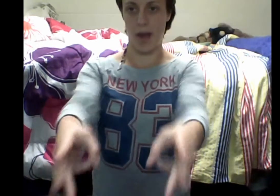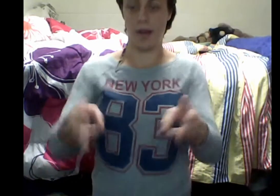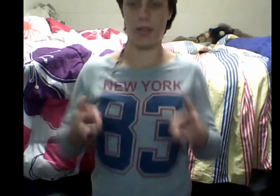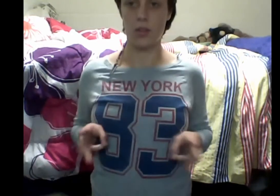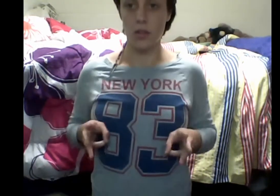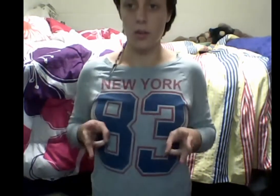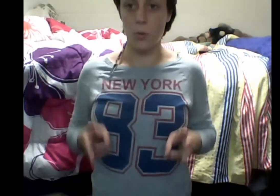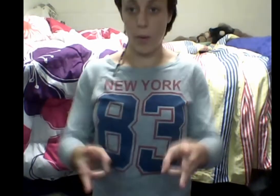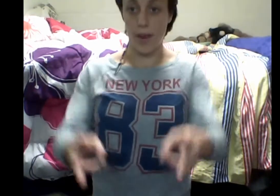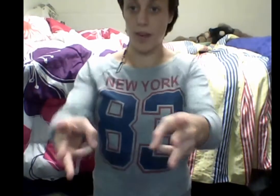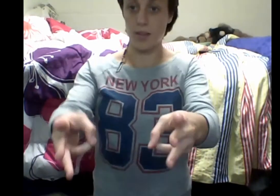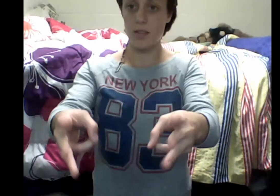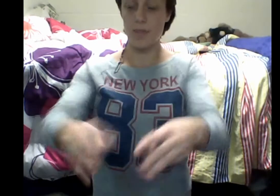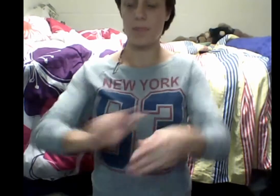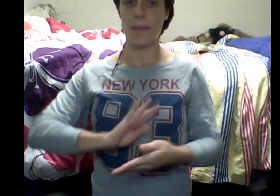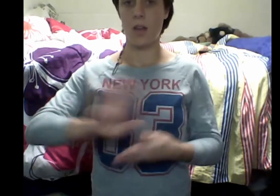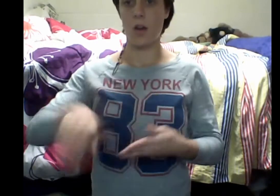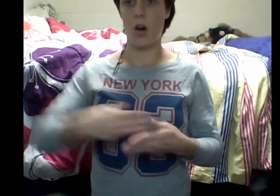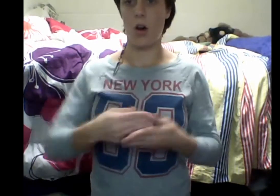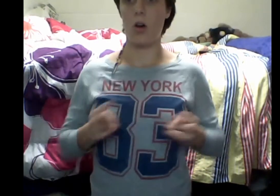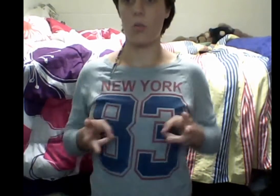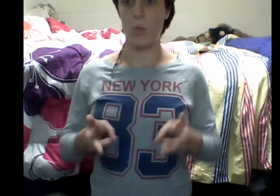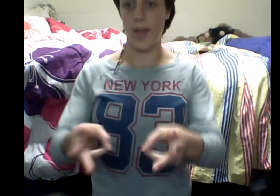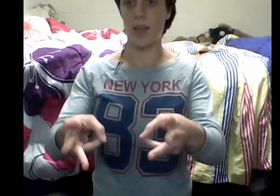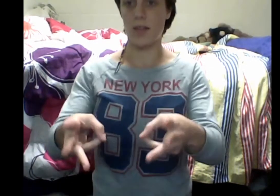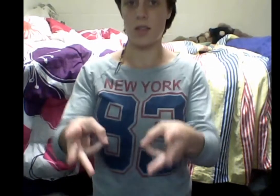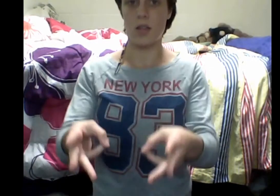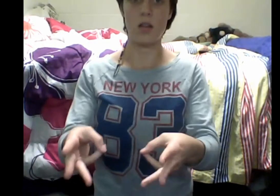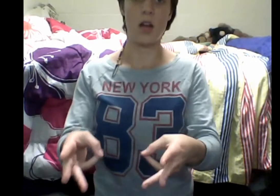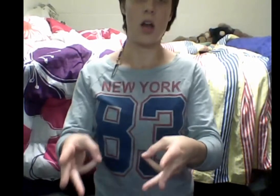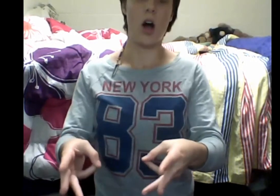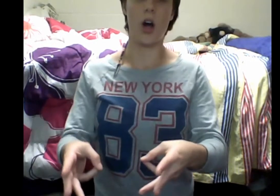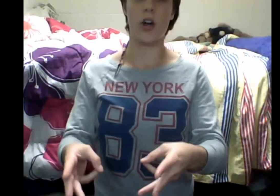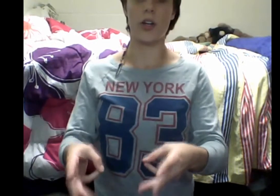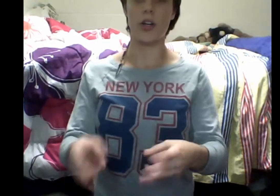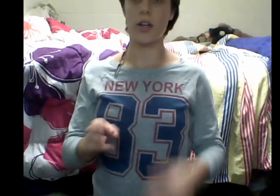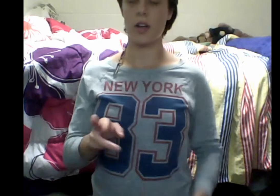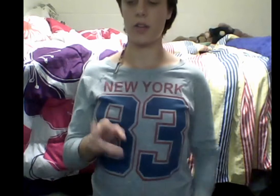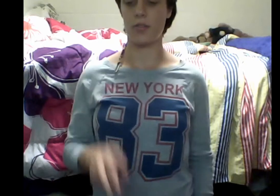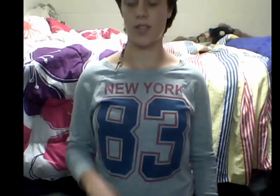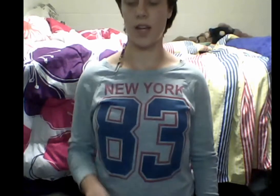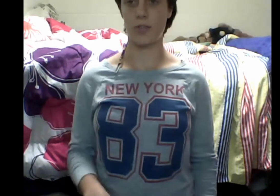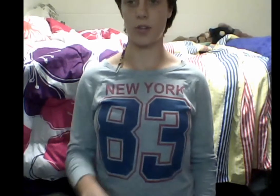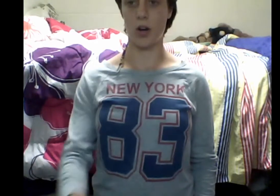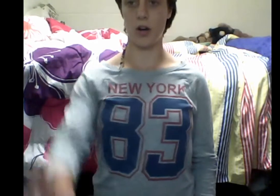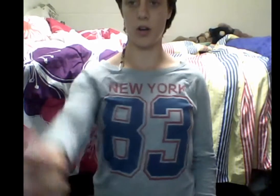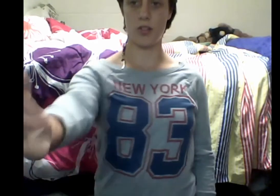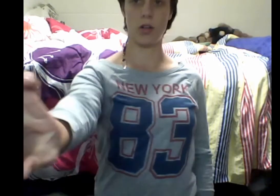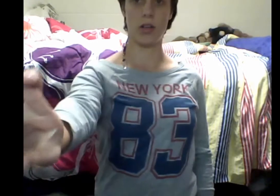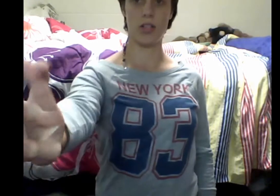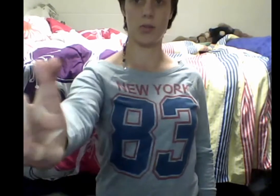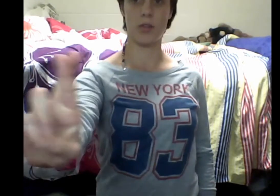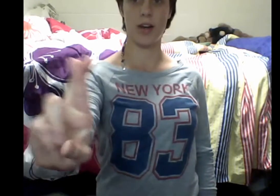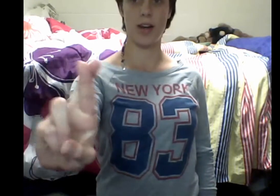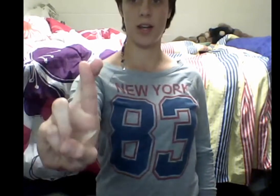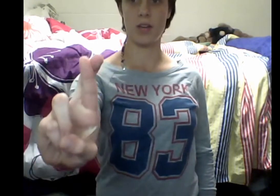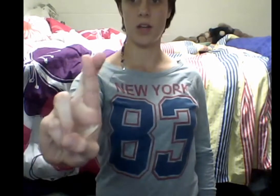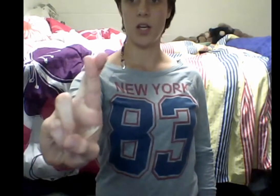path. Ways. All ways are good. The sign for R is you go like this with your right hand, with